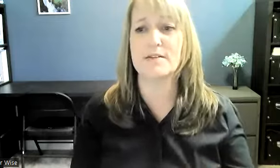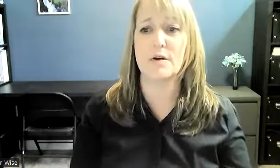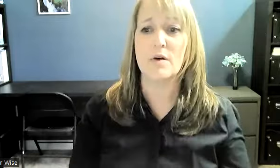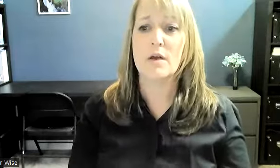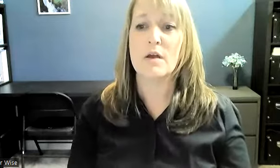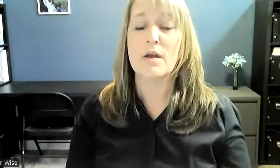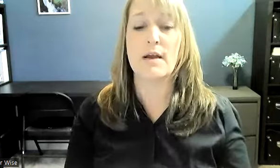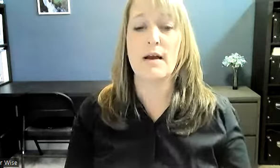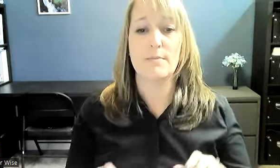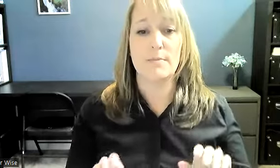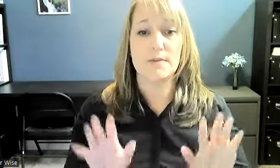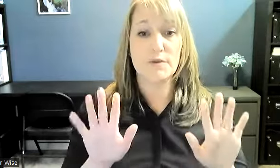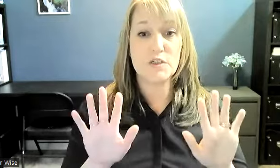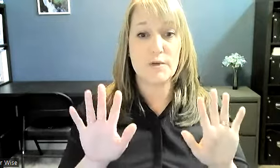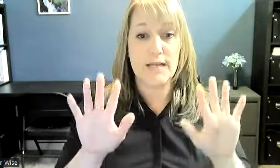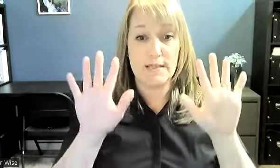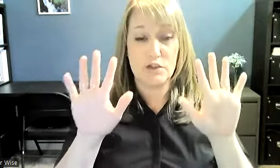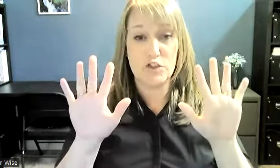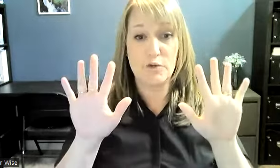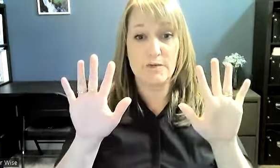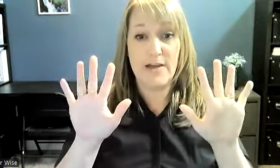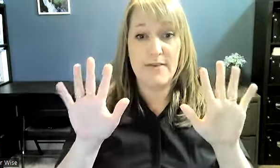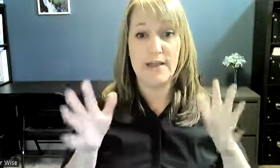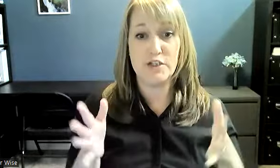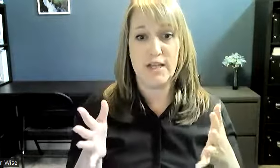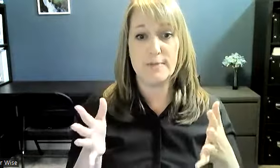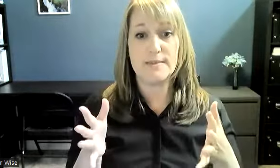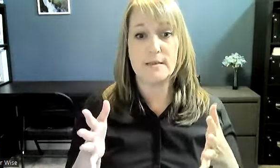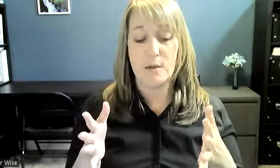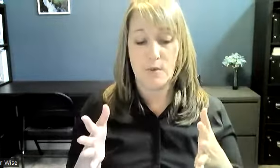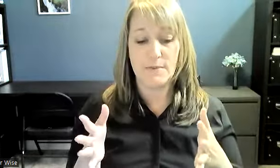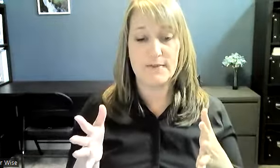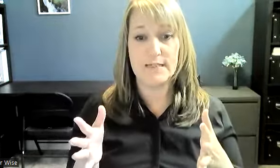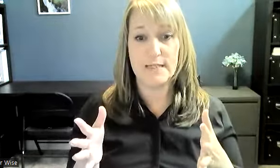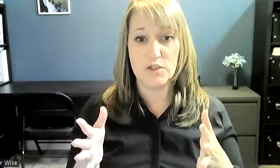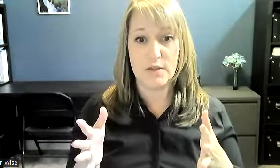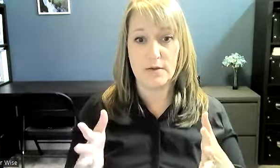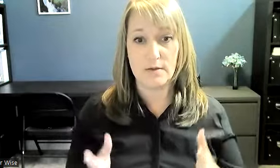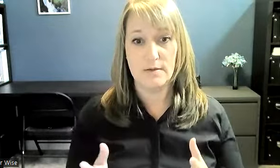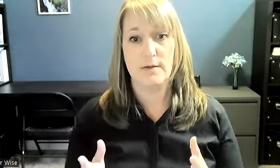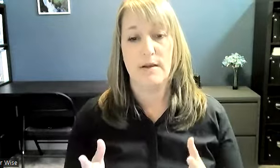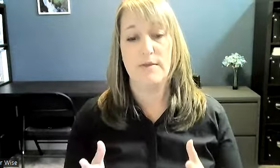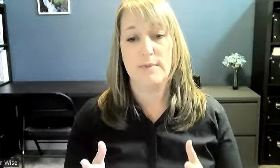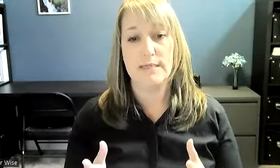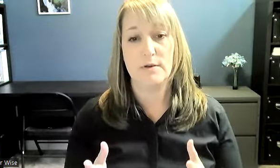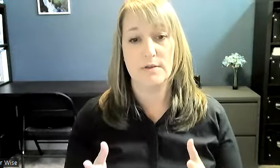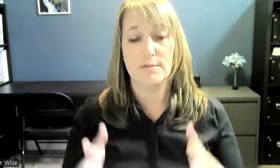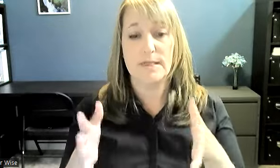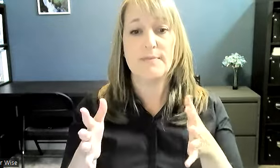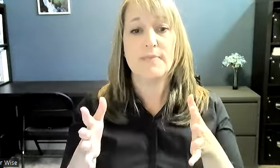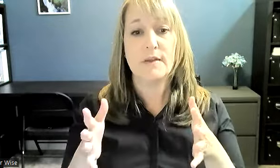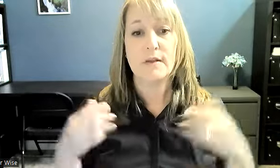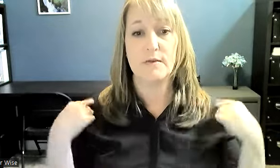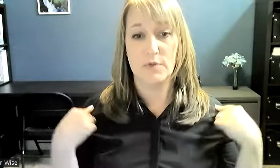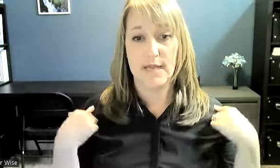So this first one is 2 5 hand shapes, palms facing each other, and they'll be down a little bit. Relax